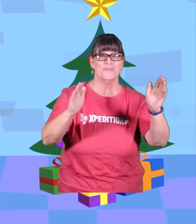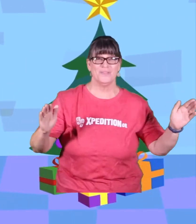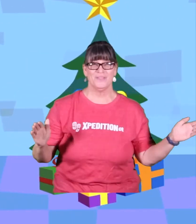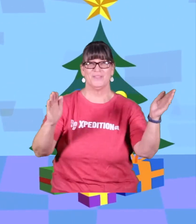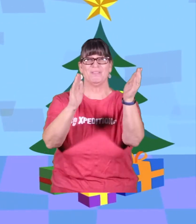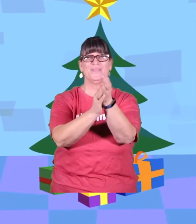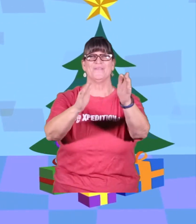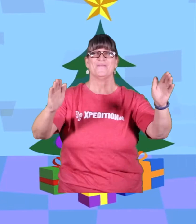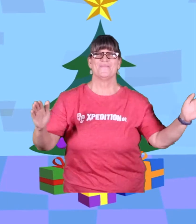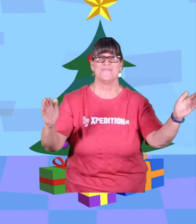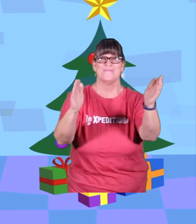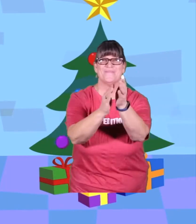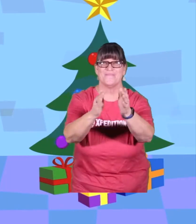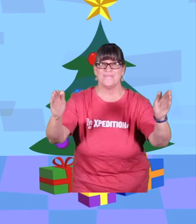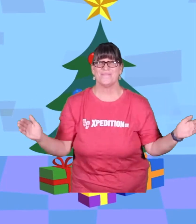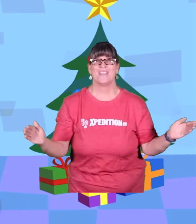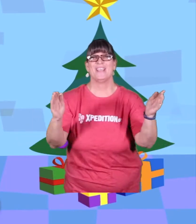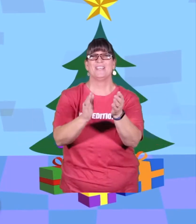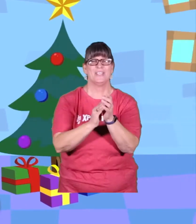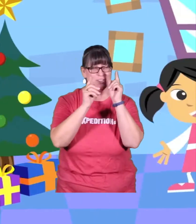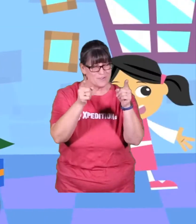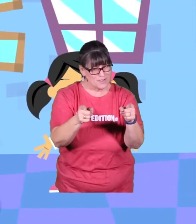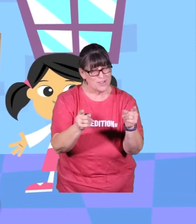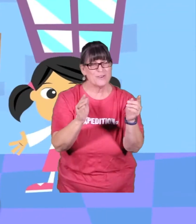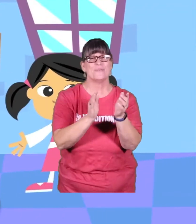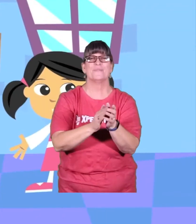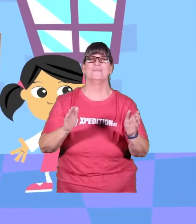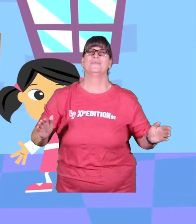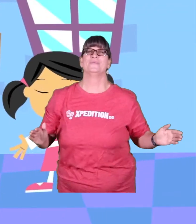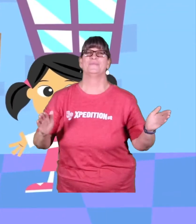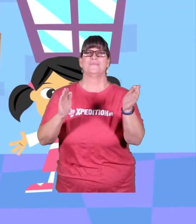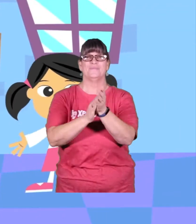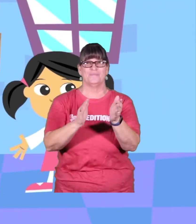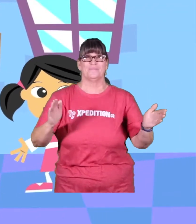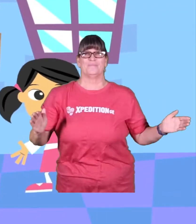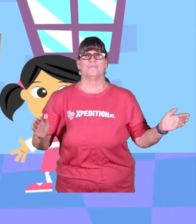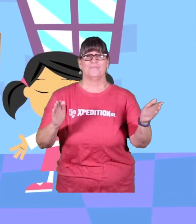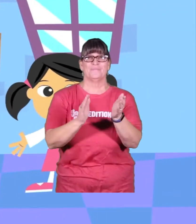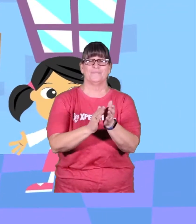you To you